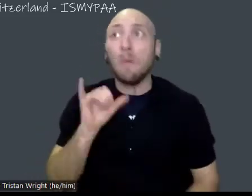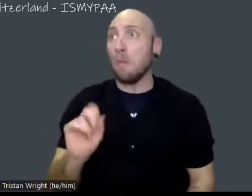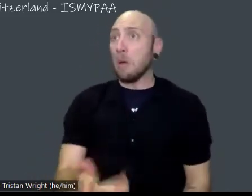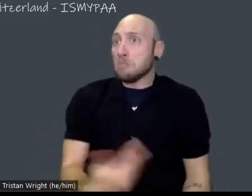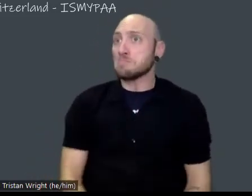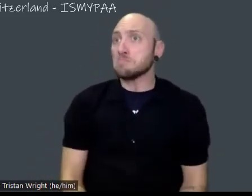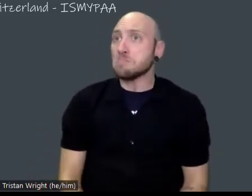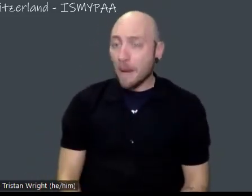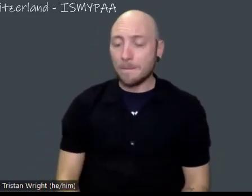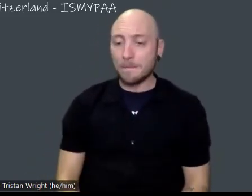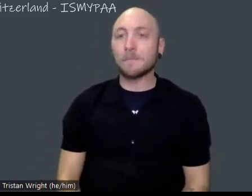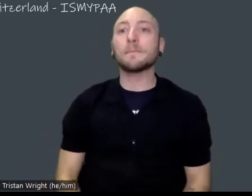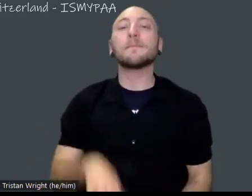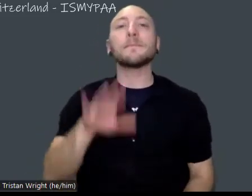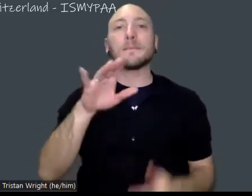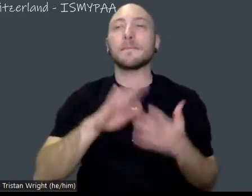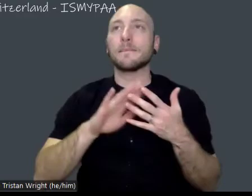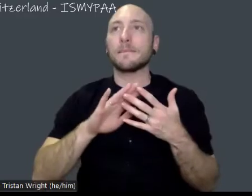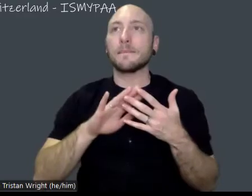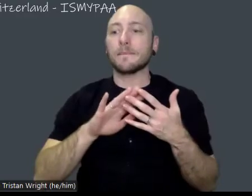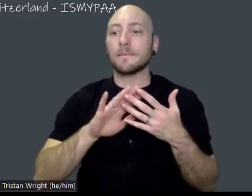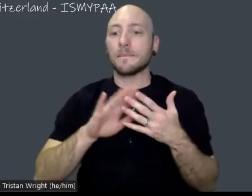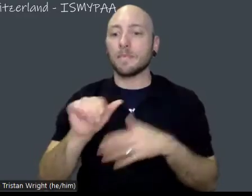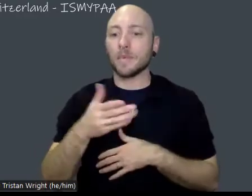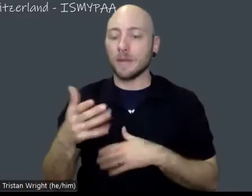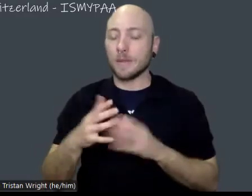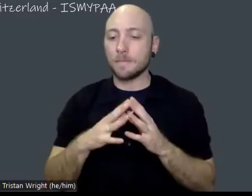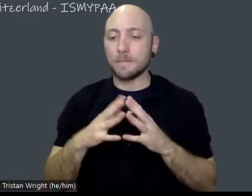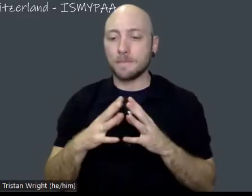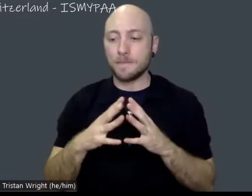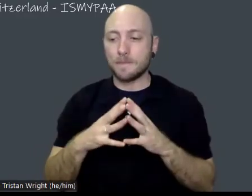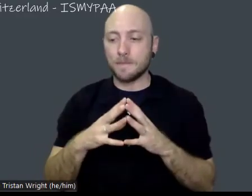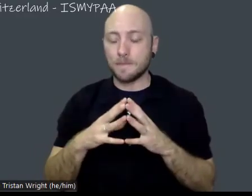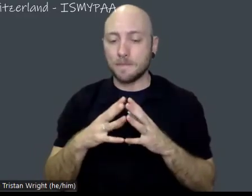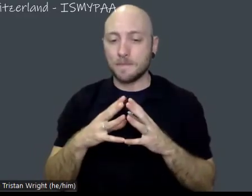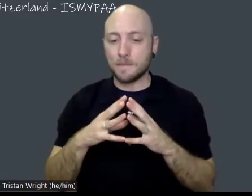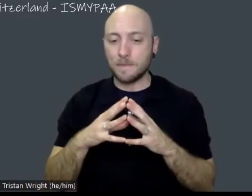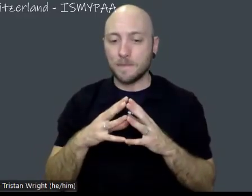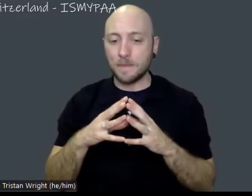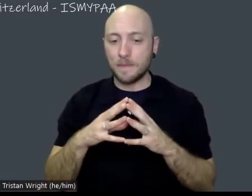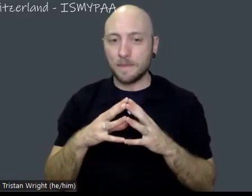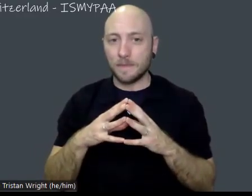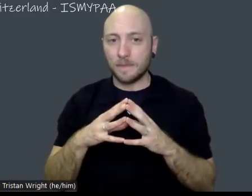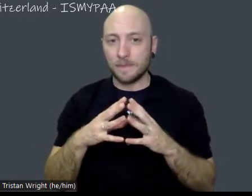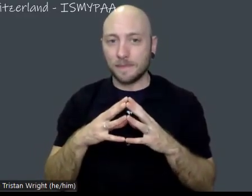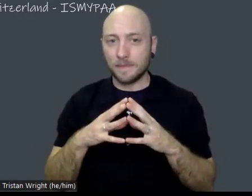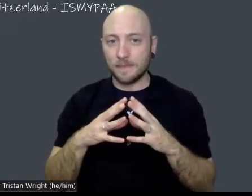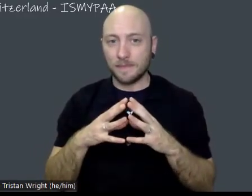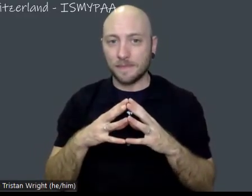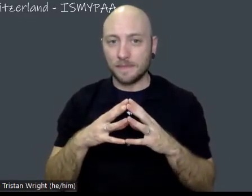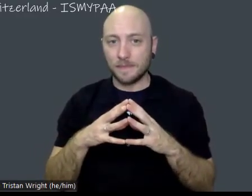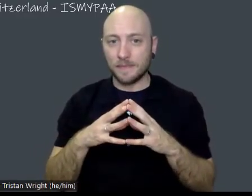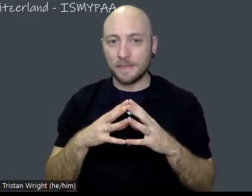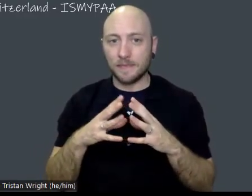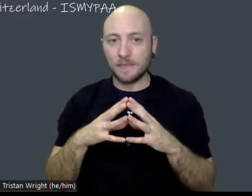and the other thing which makes me really possible to stay